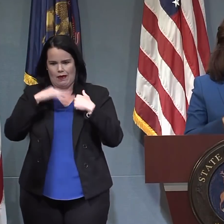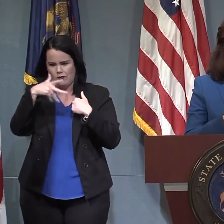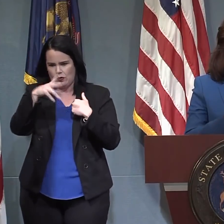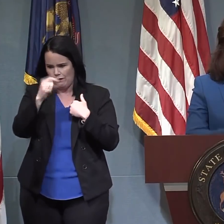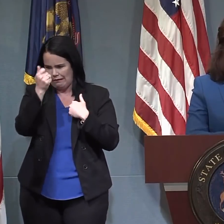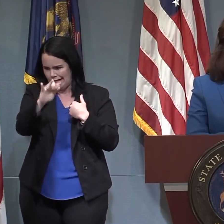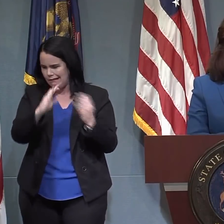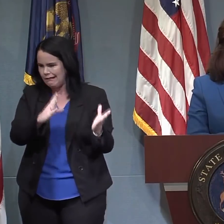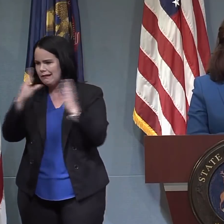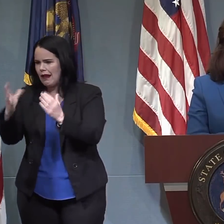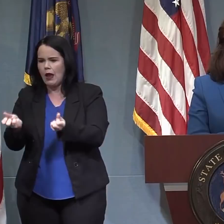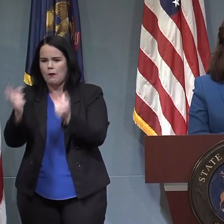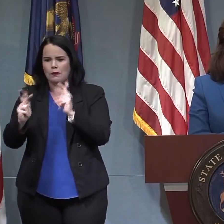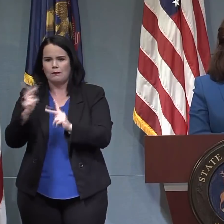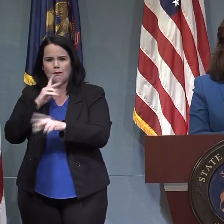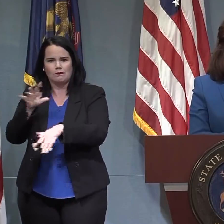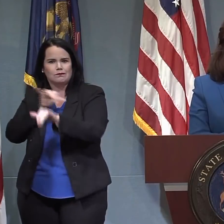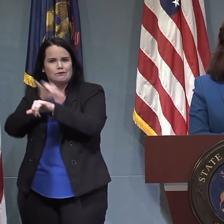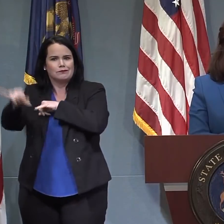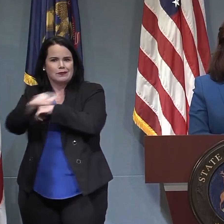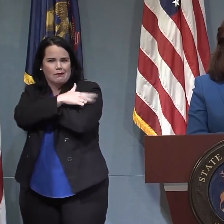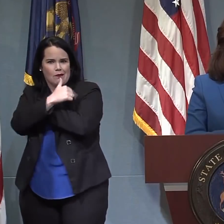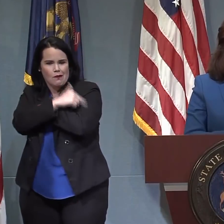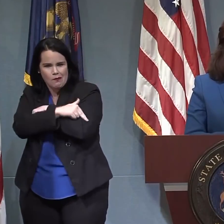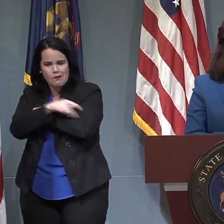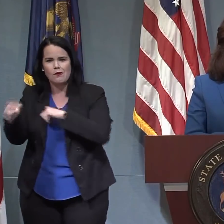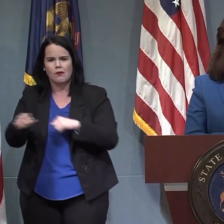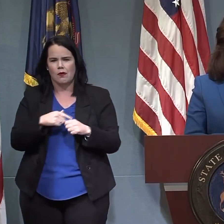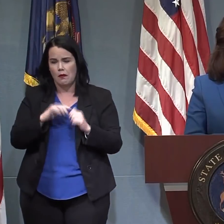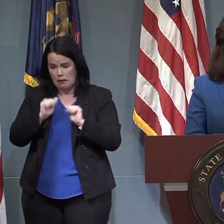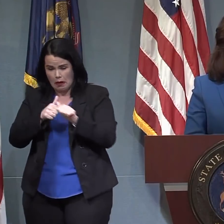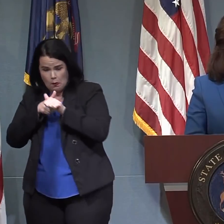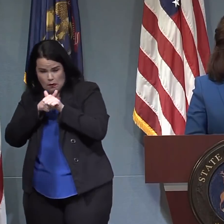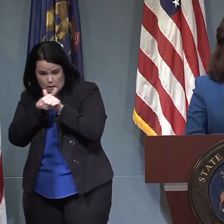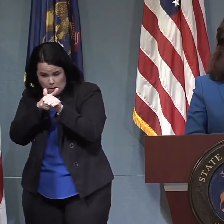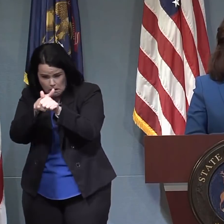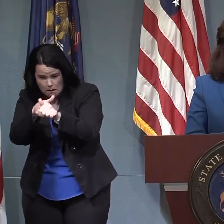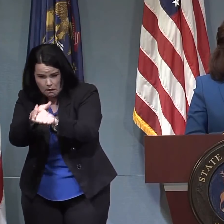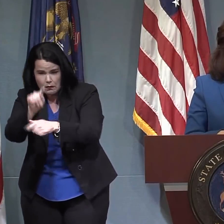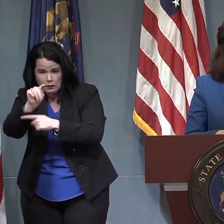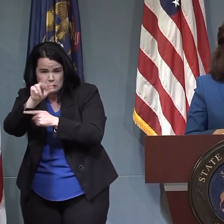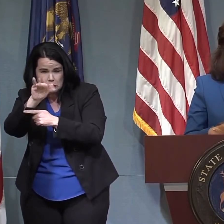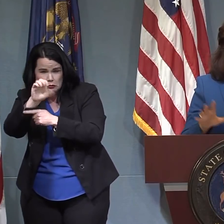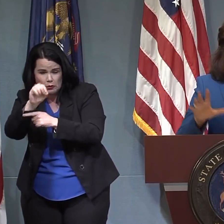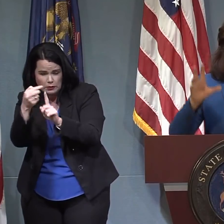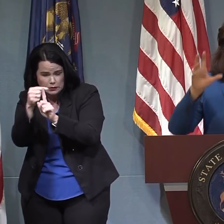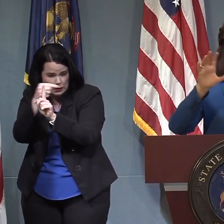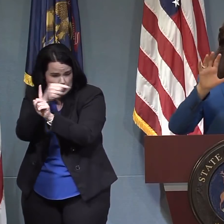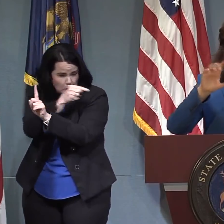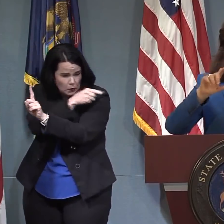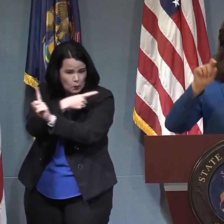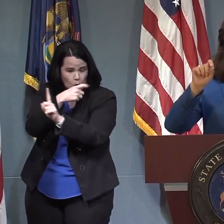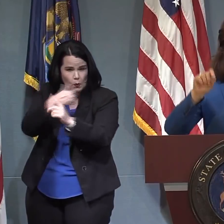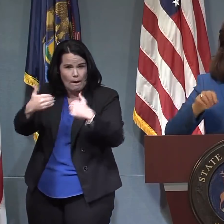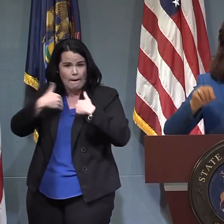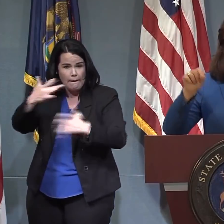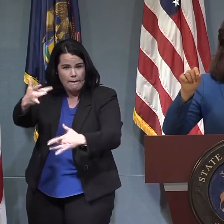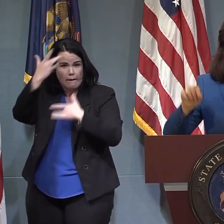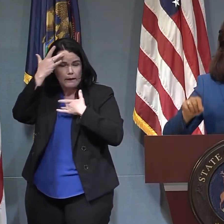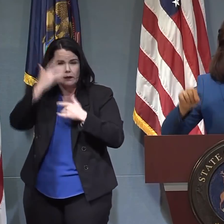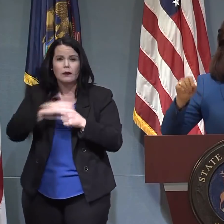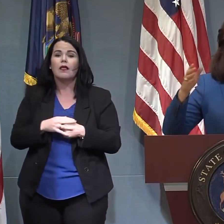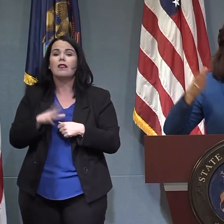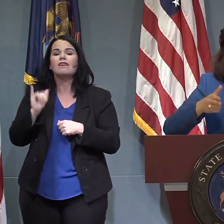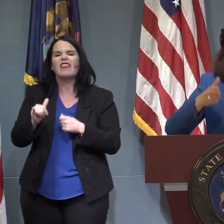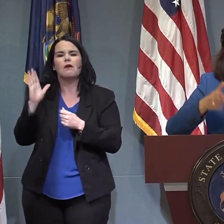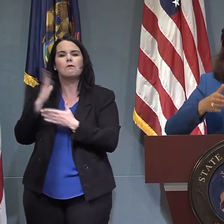hospitals, what our capabilities are to trace. Those go into the public health side of the equation, while the work of